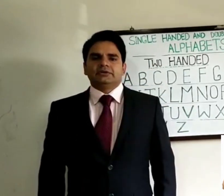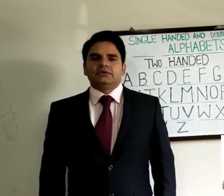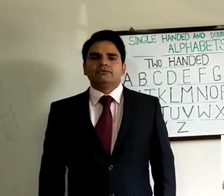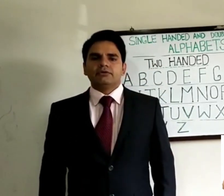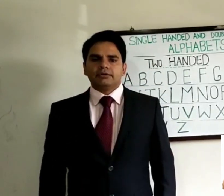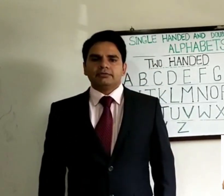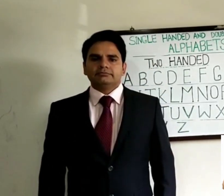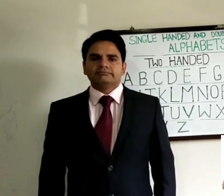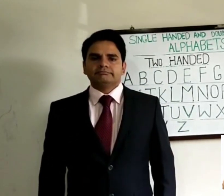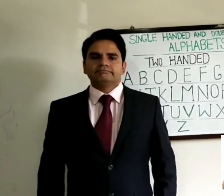for